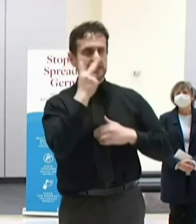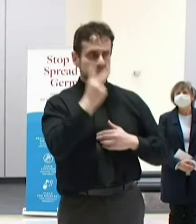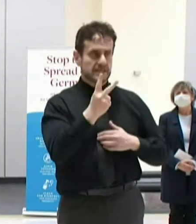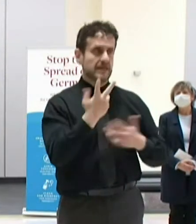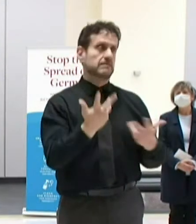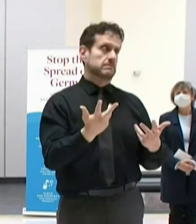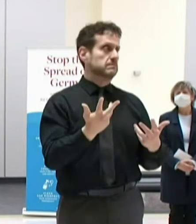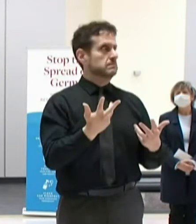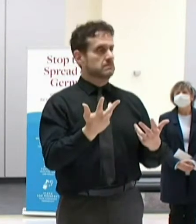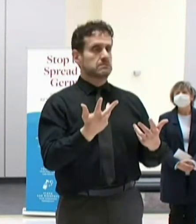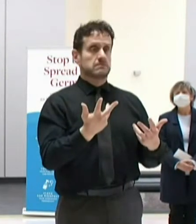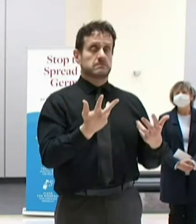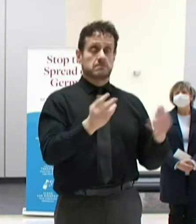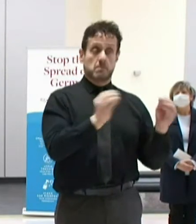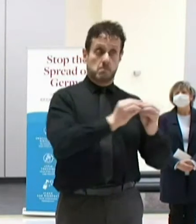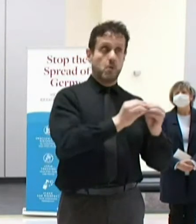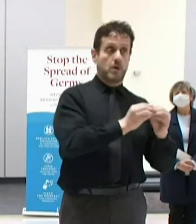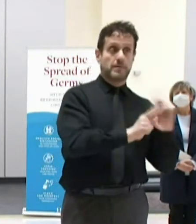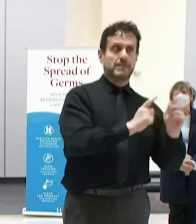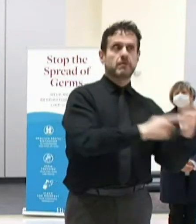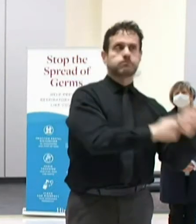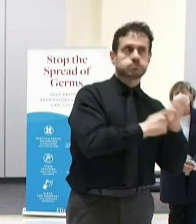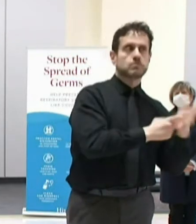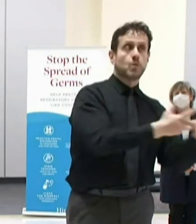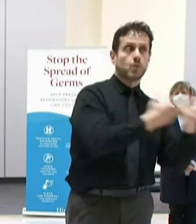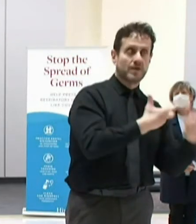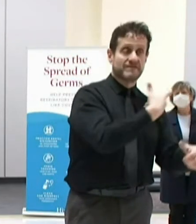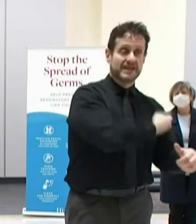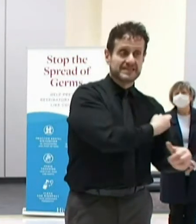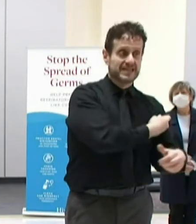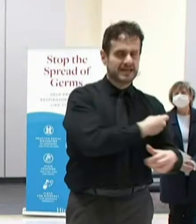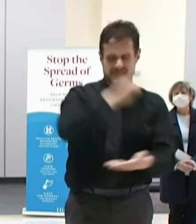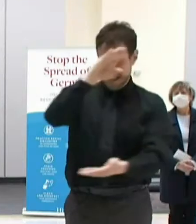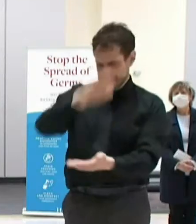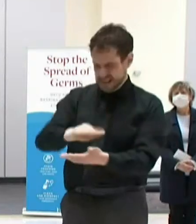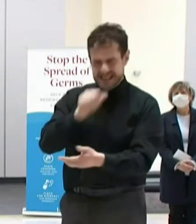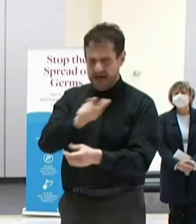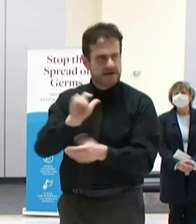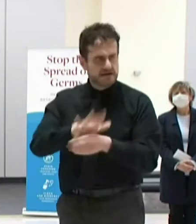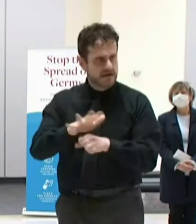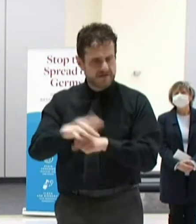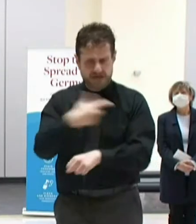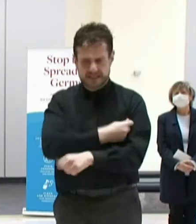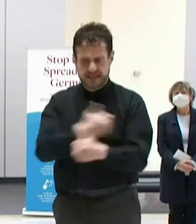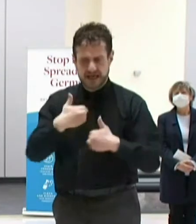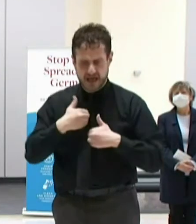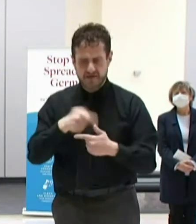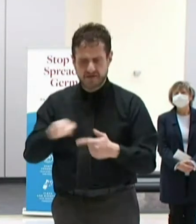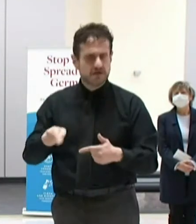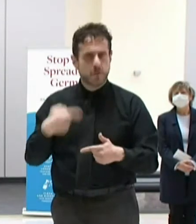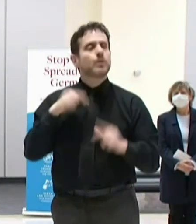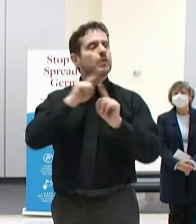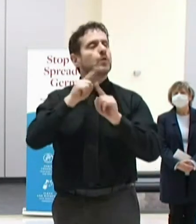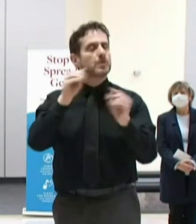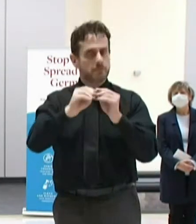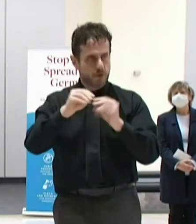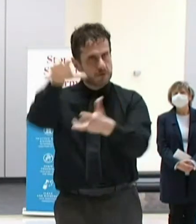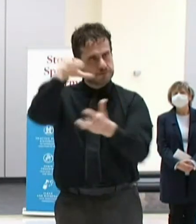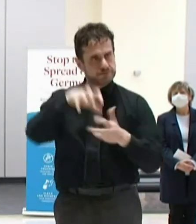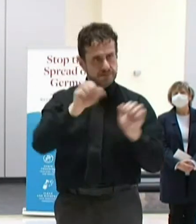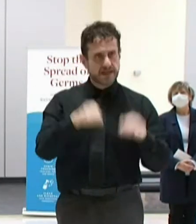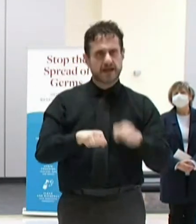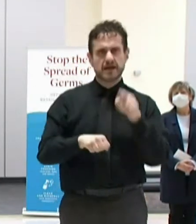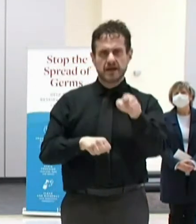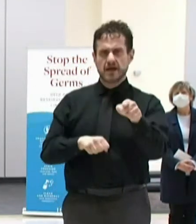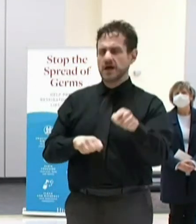there's greater demand than we have supply for, we will continue to order. Governor, do you see a time when you will